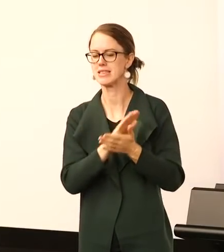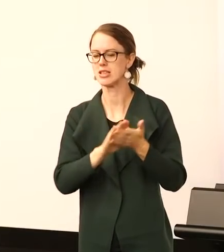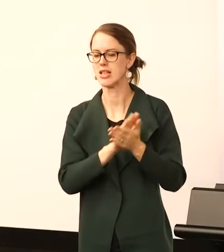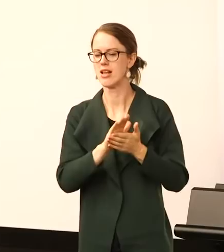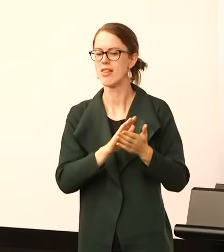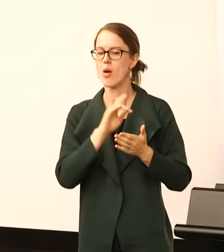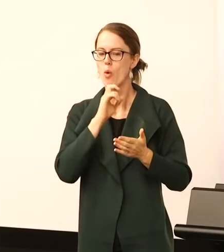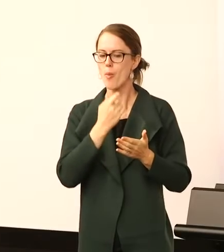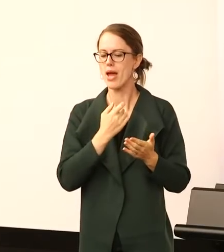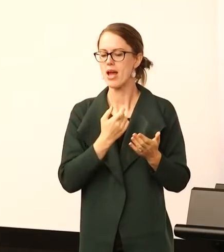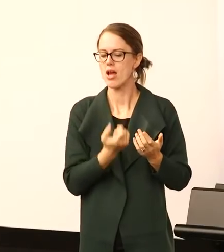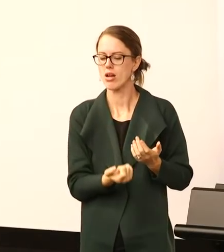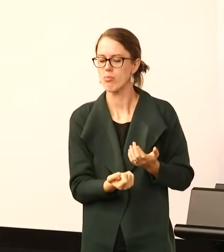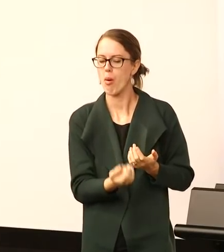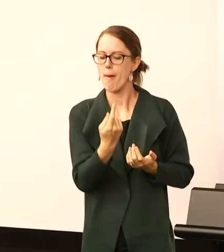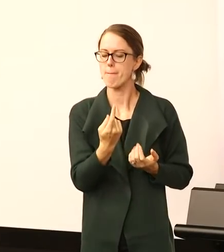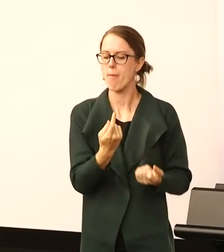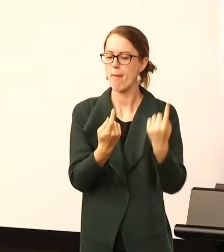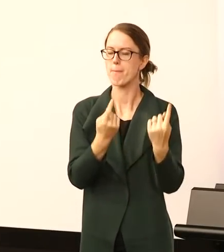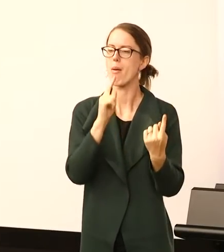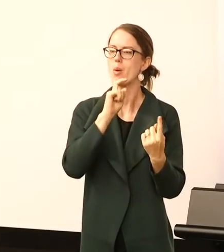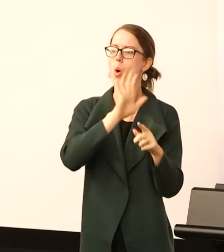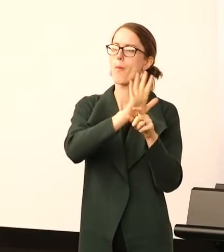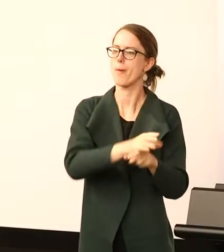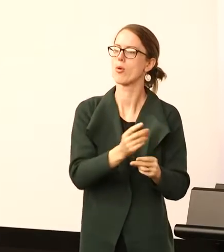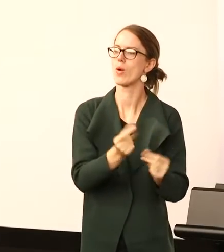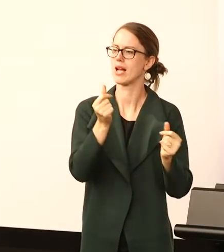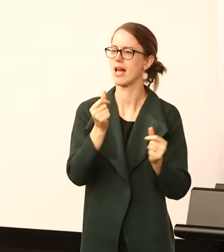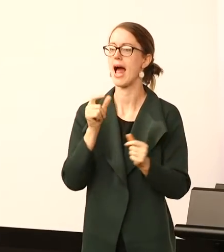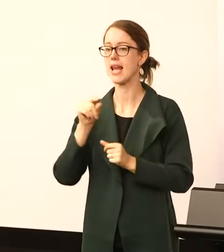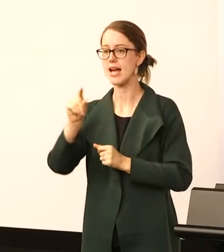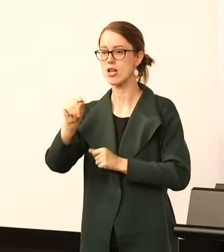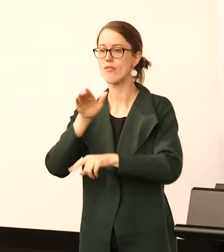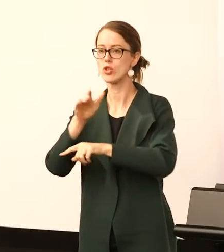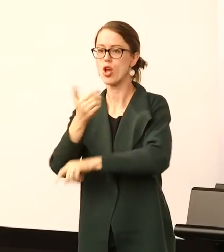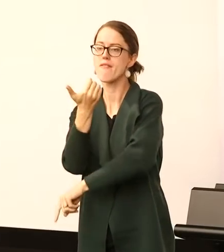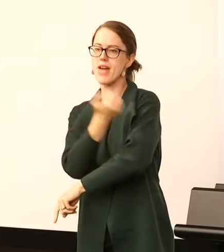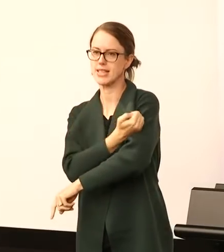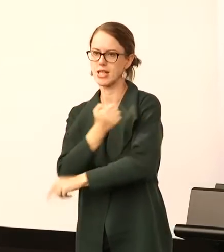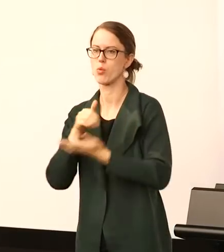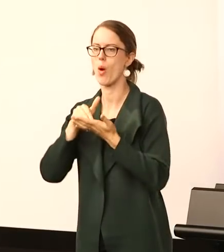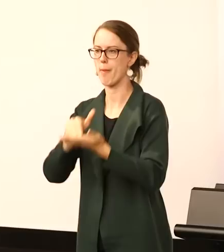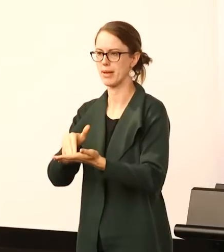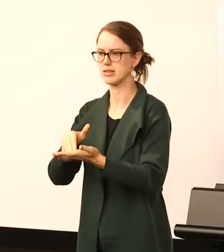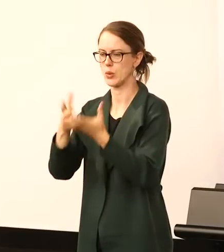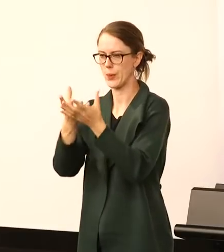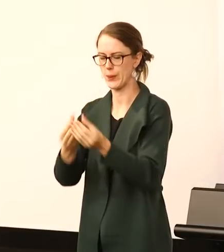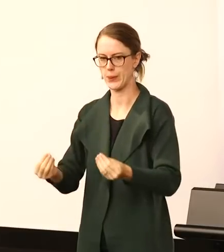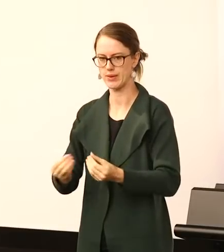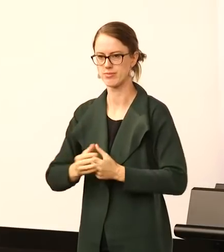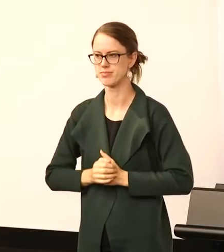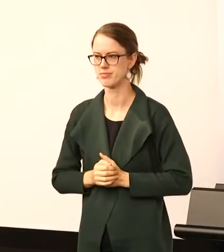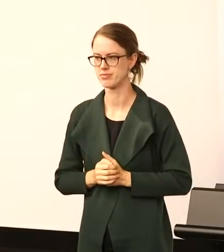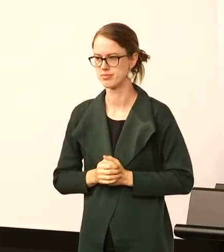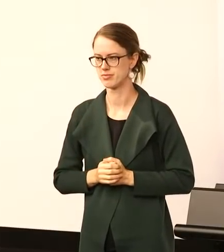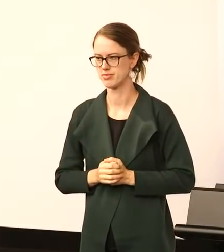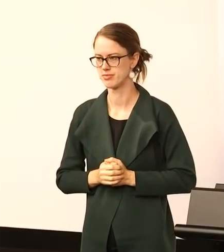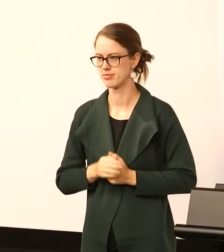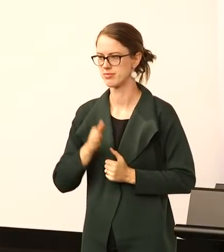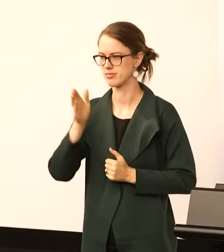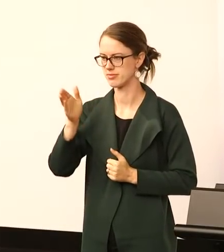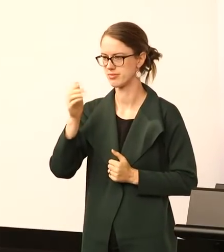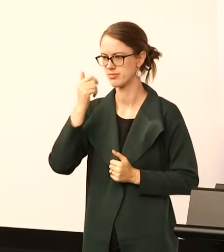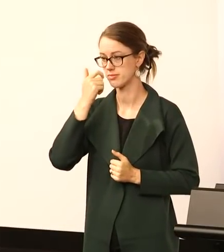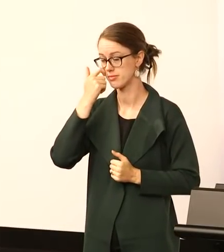because it's going to be a prolonged effort. And the vaccine, of course, will be part of that in due course. What will it take for the ministry? There